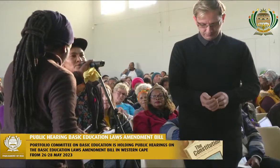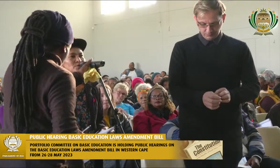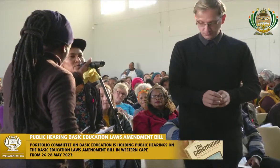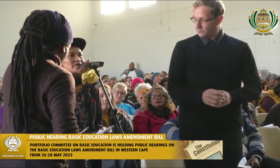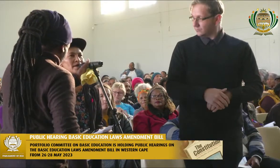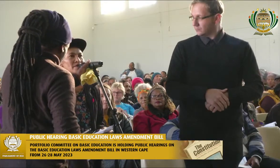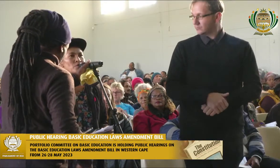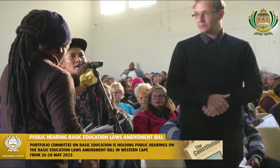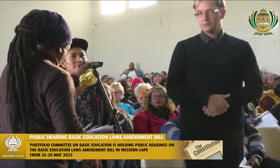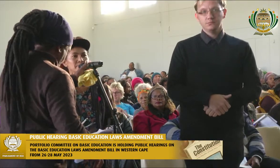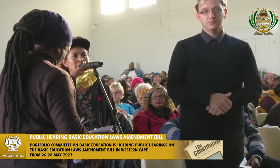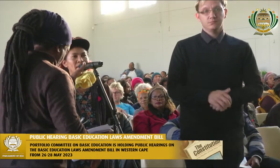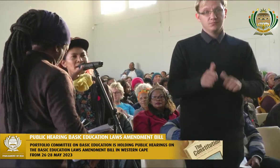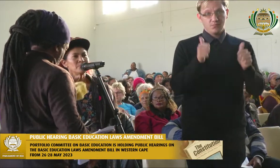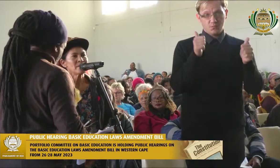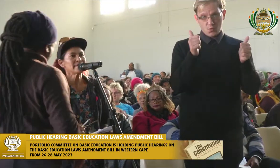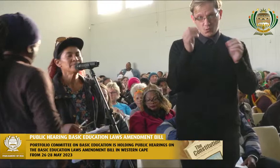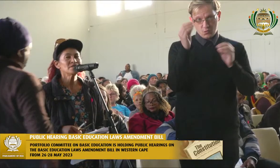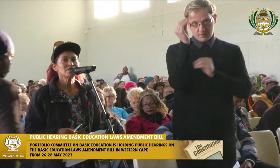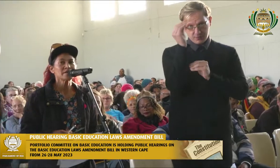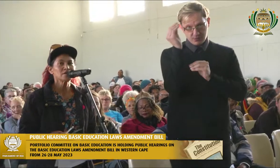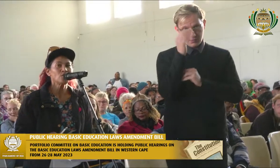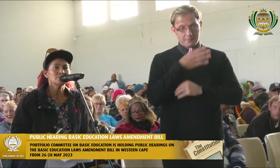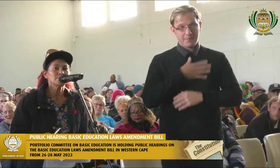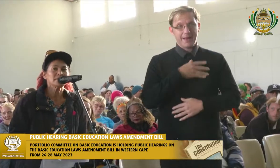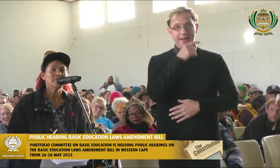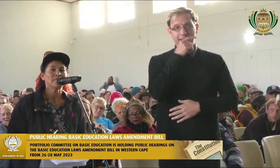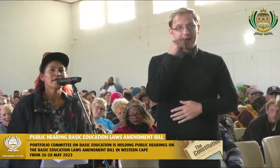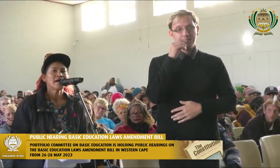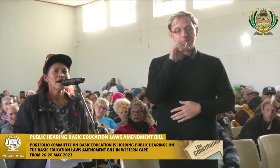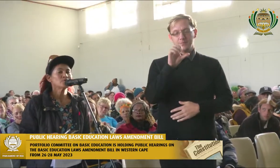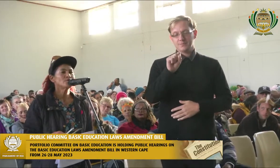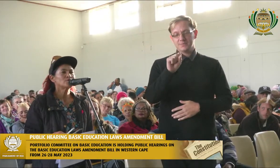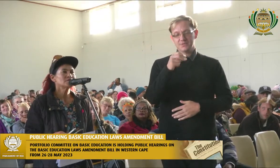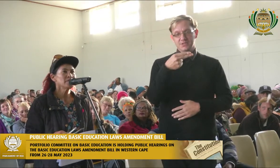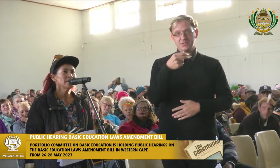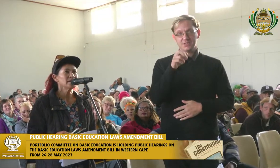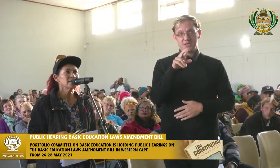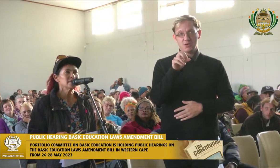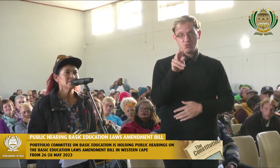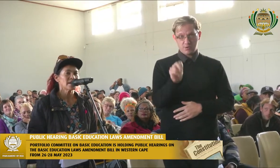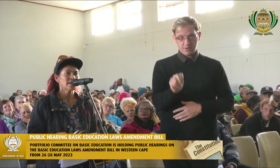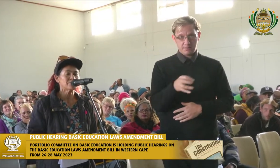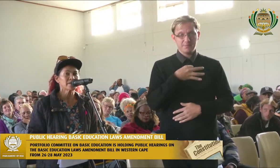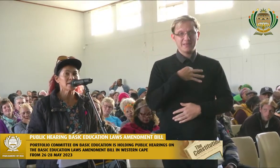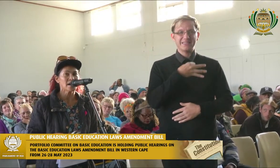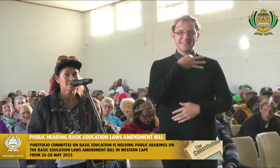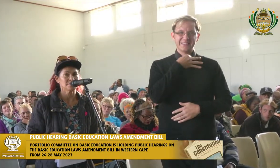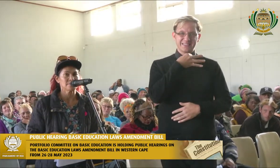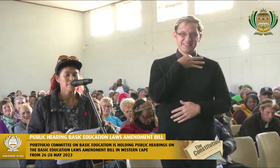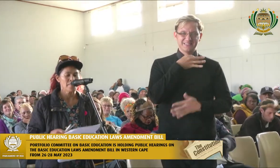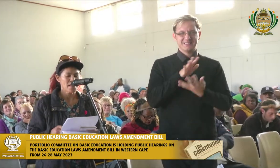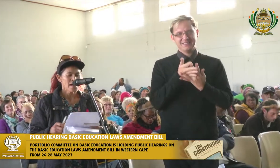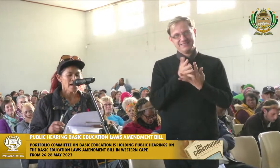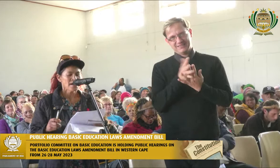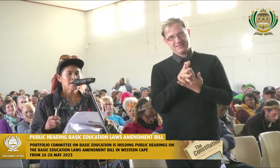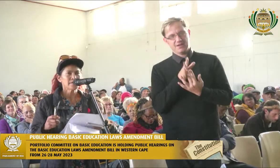Good afternoon, everyone. My name is Sharon Losper. I'm going to speak English and